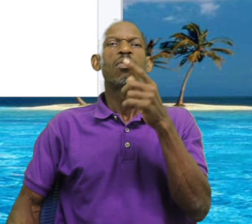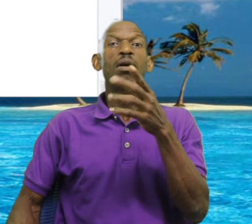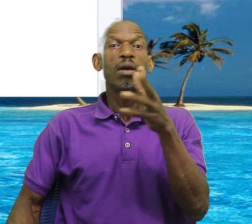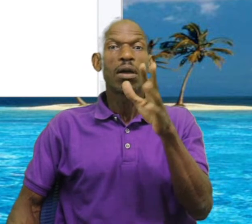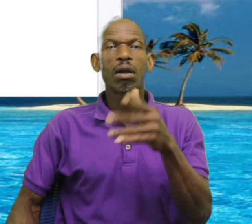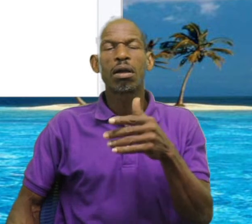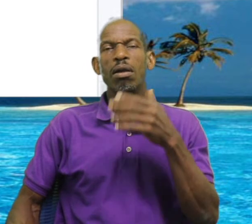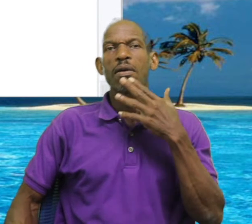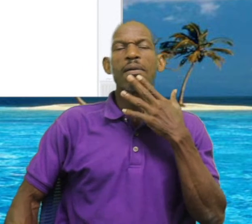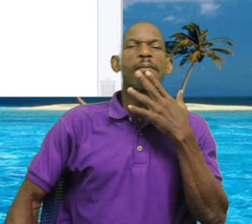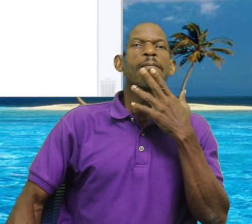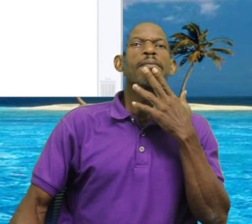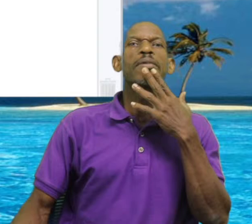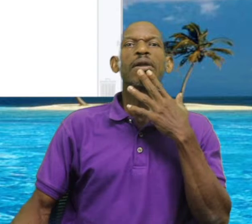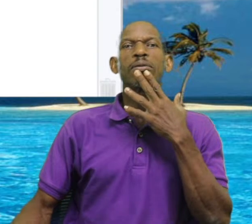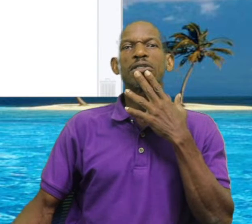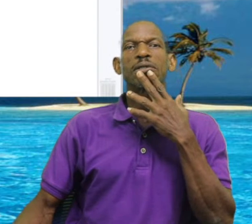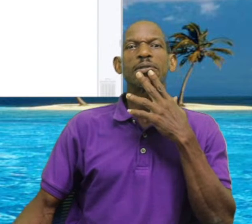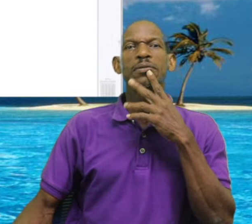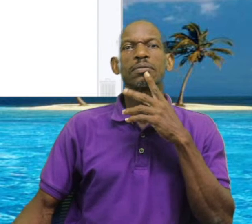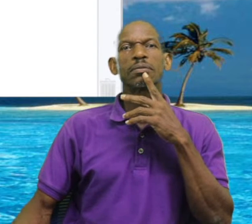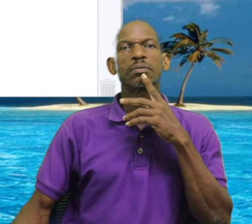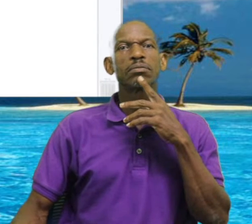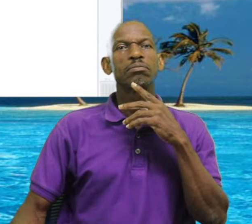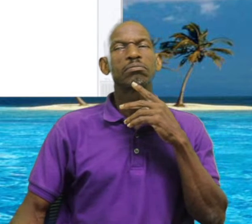Why is this sentence wrong?